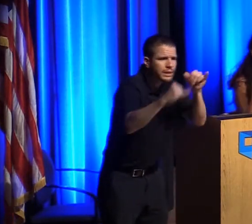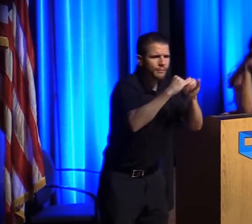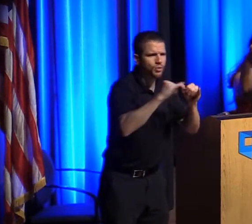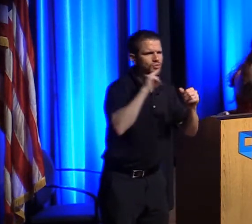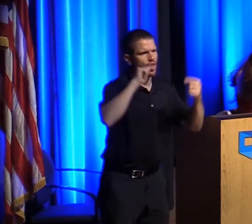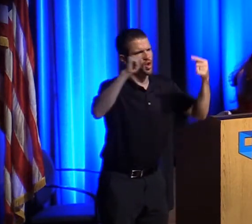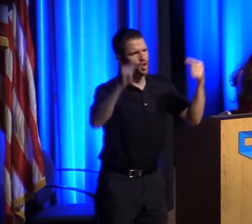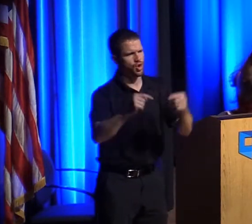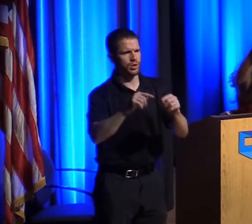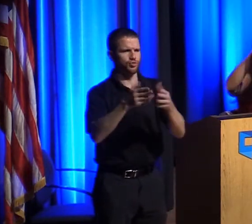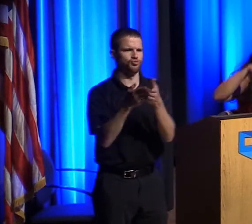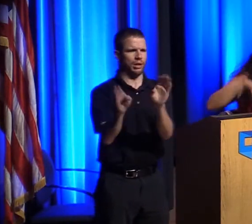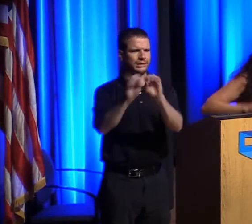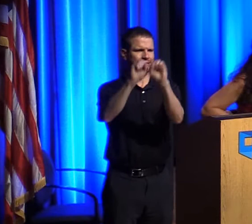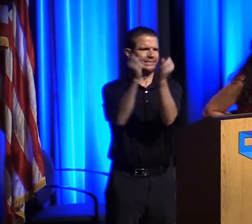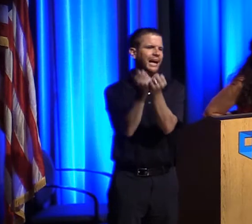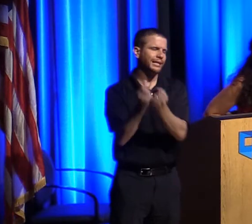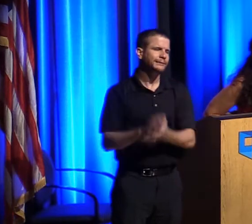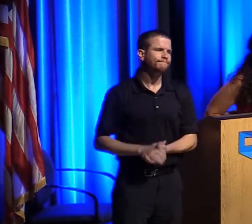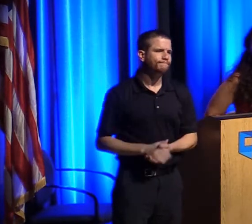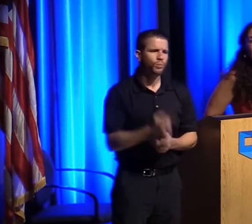thoughts? Yes, I see a hand back.